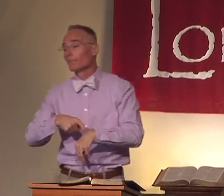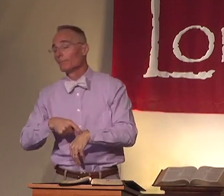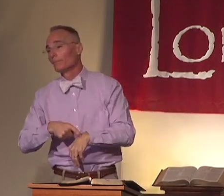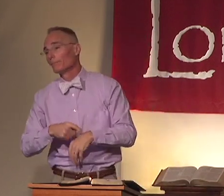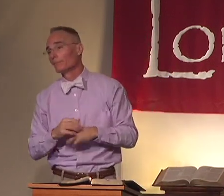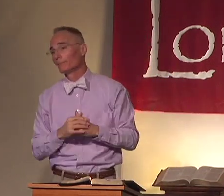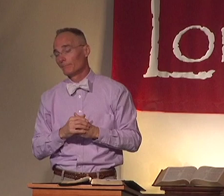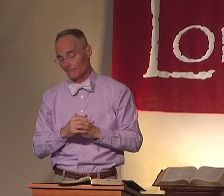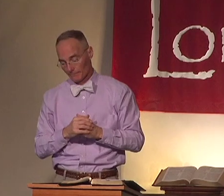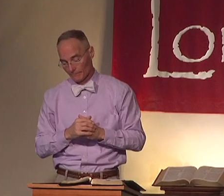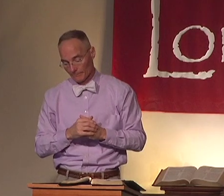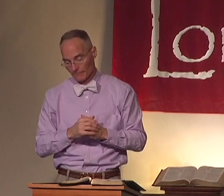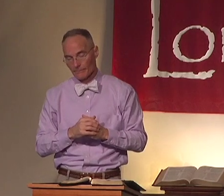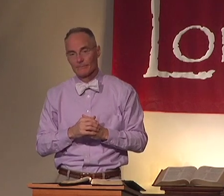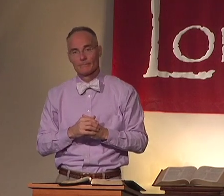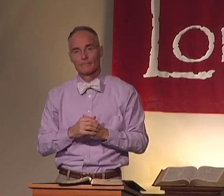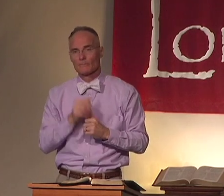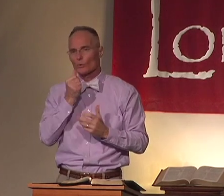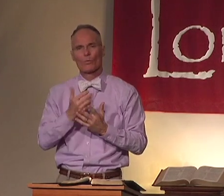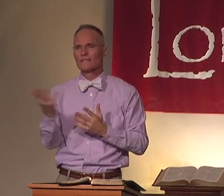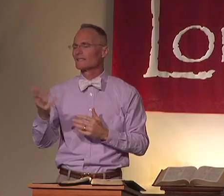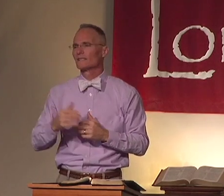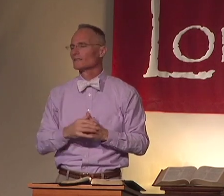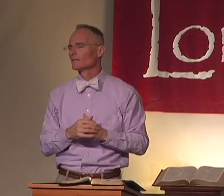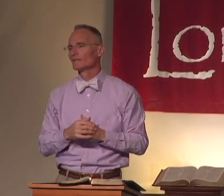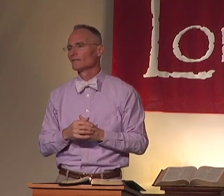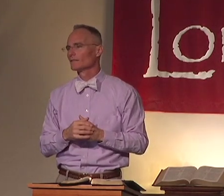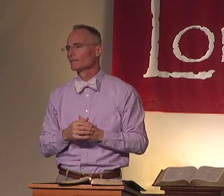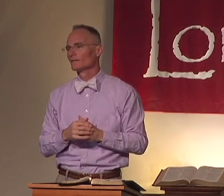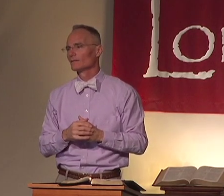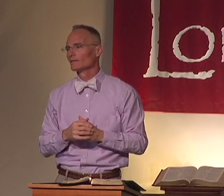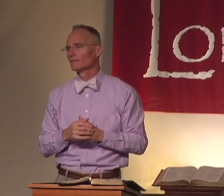He's given you time. Don't waste it.